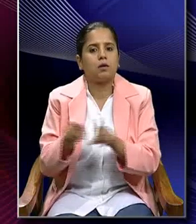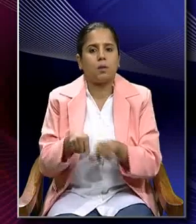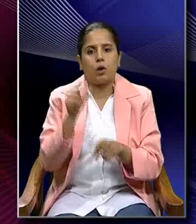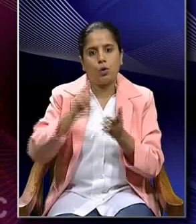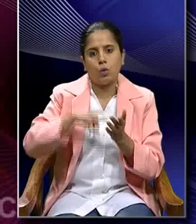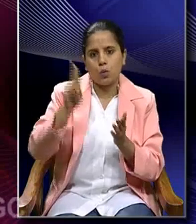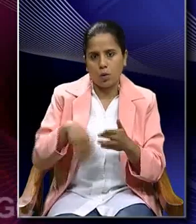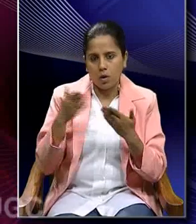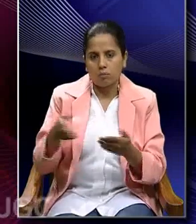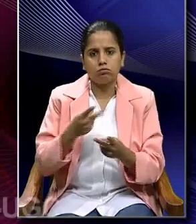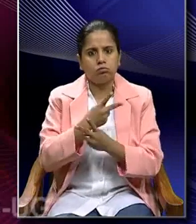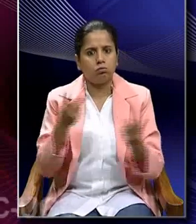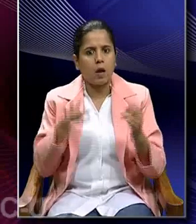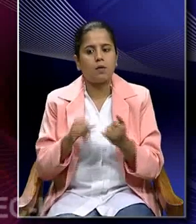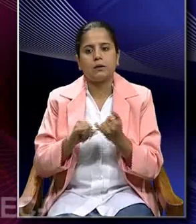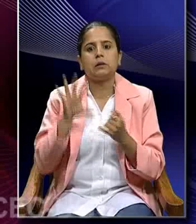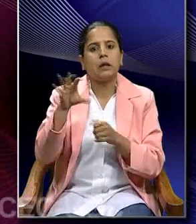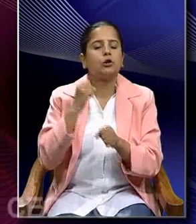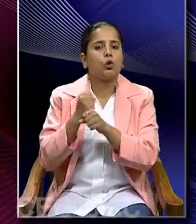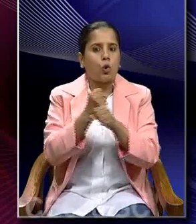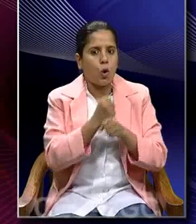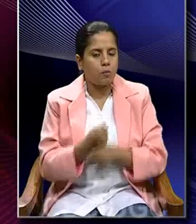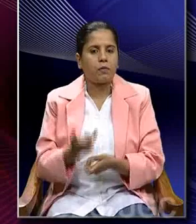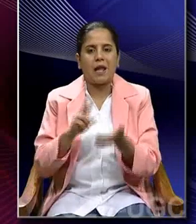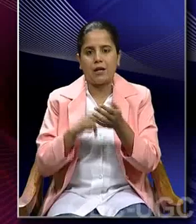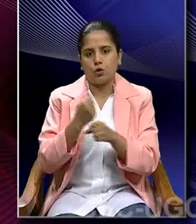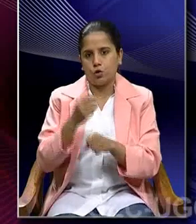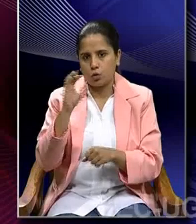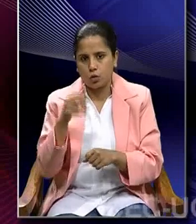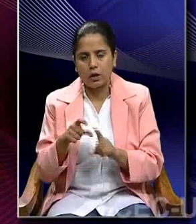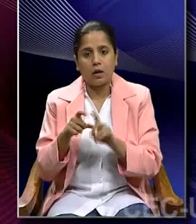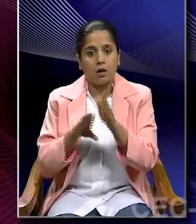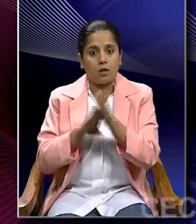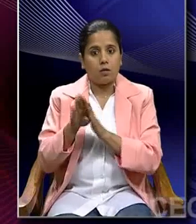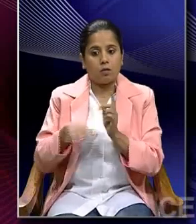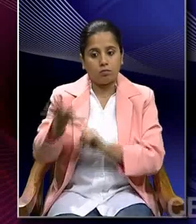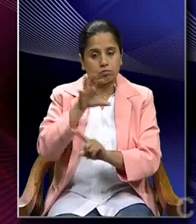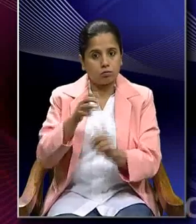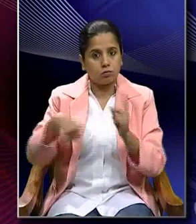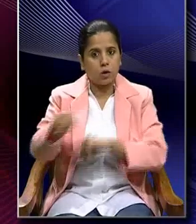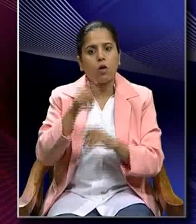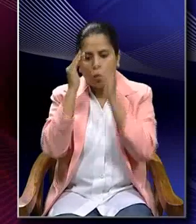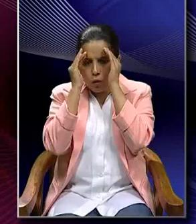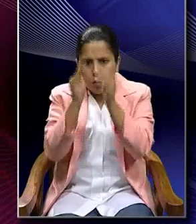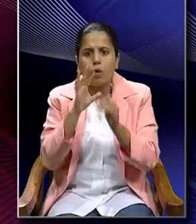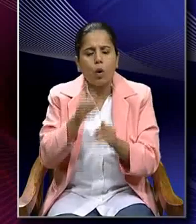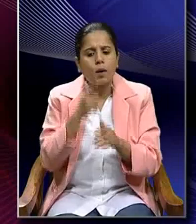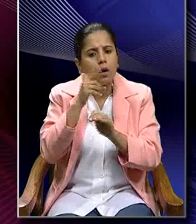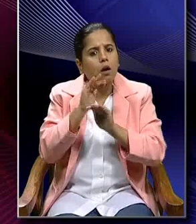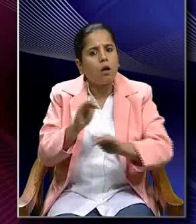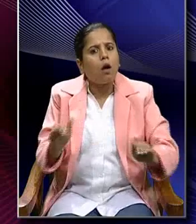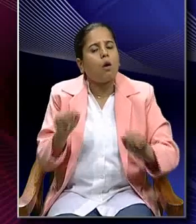UN, various state governments, NGOs, developmental sector to focus on the girl